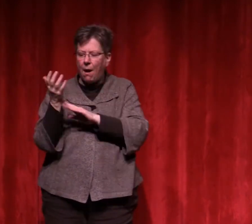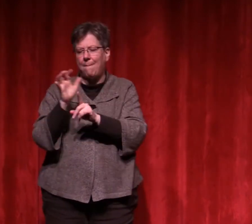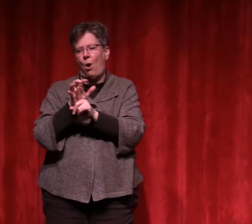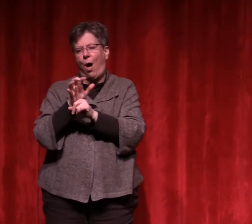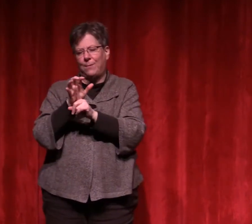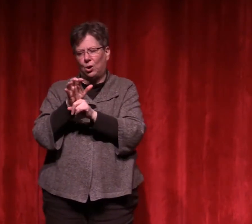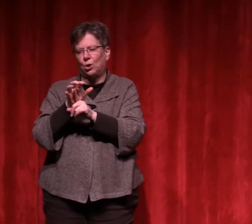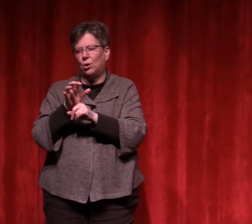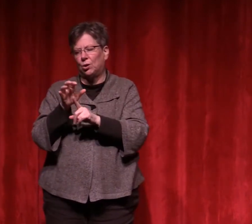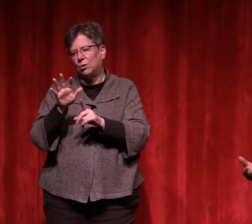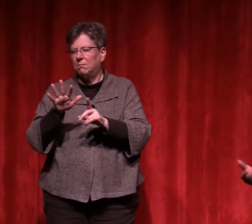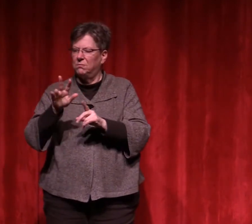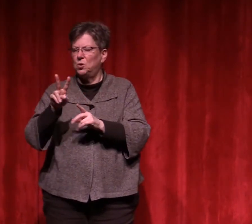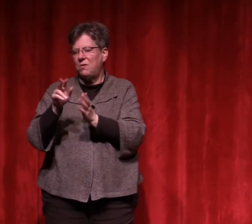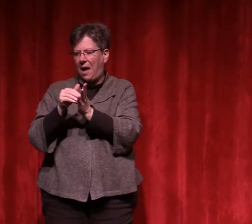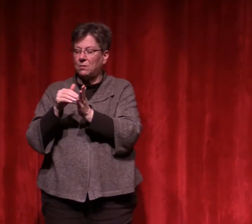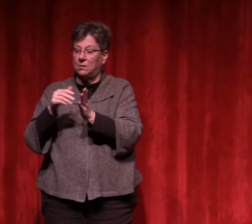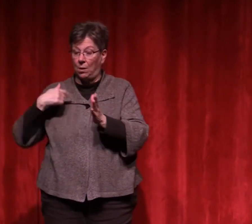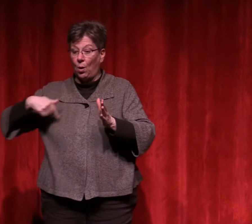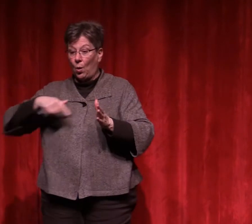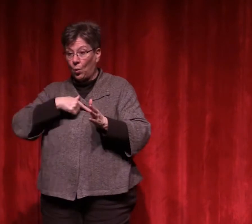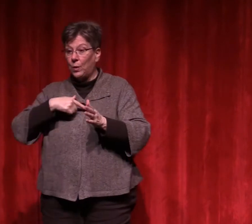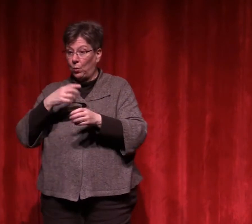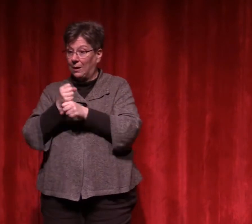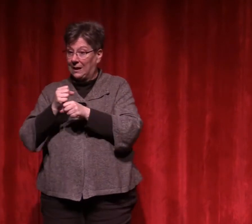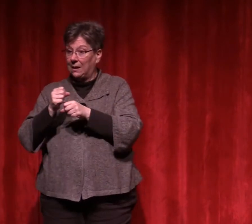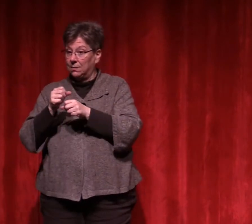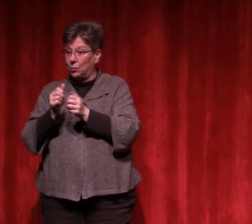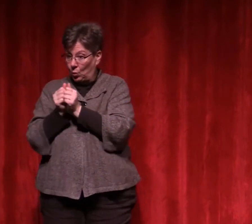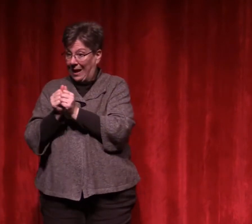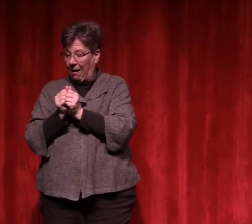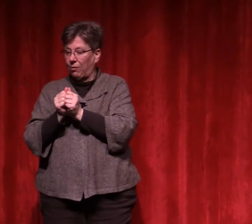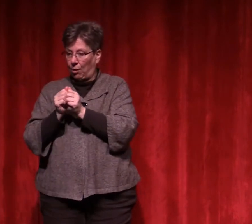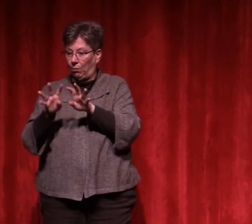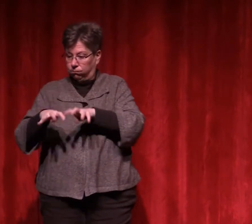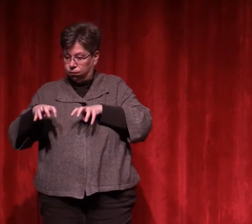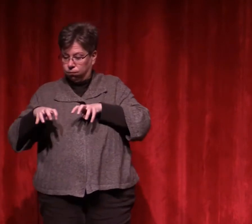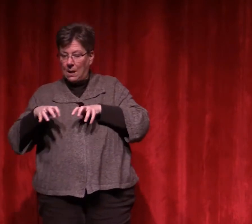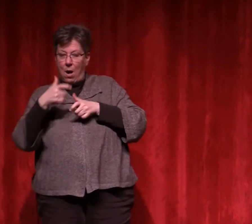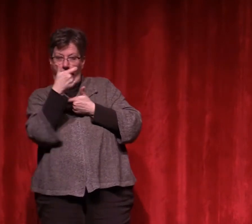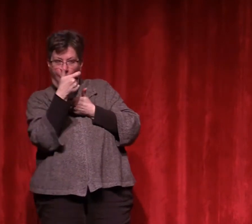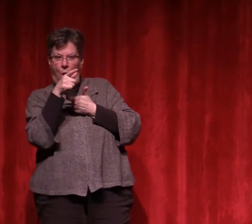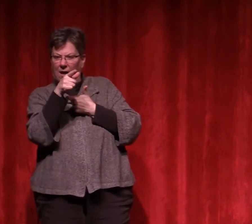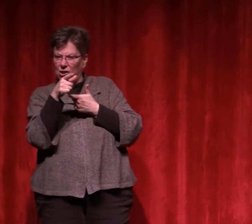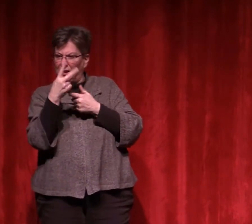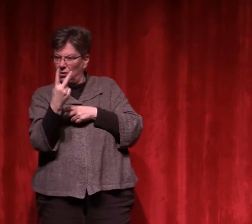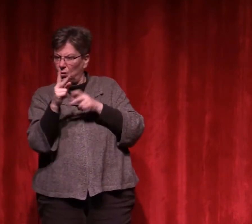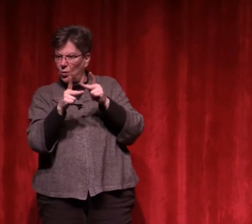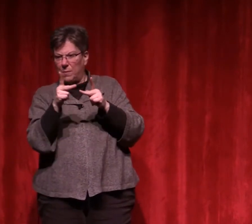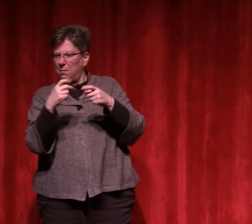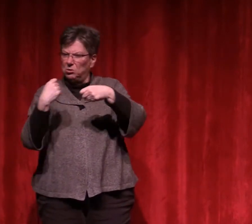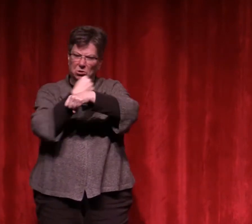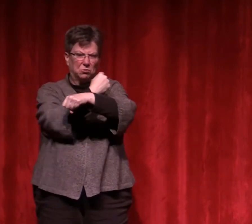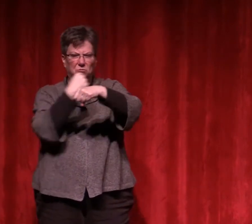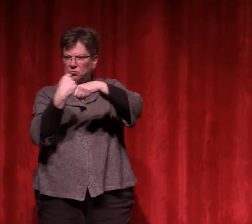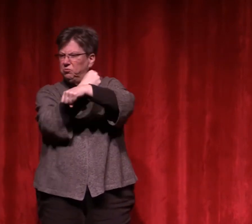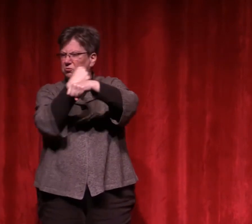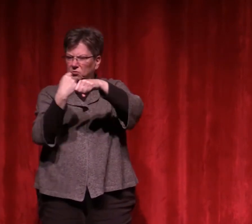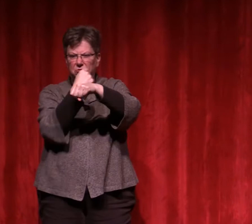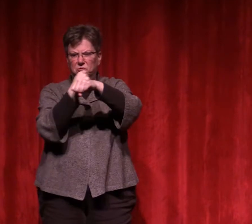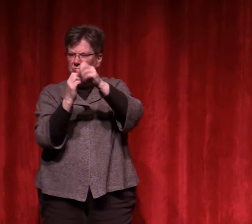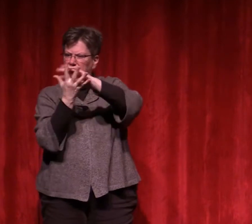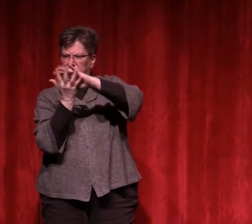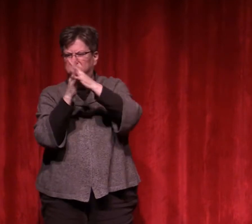early 2000s, and we would all get together and watch, you know, these athletes wail on each other, and that's kind of how I looked at it. I didn't really